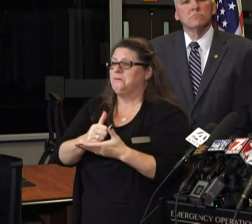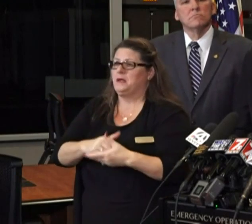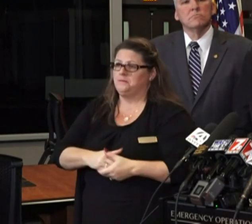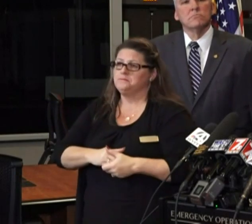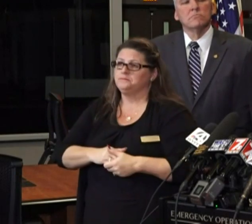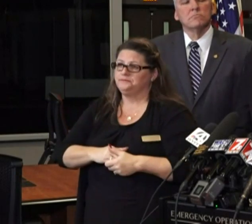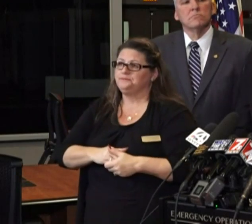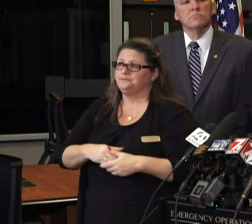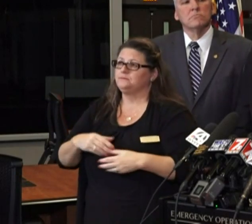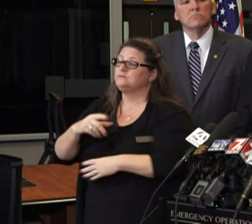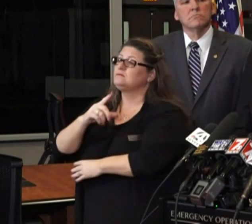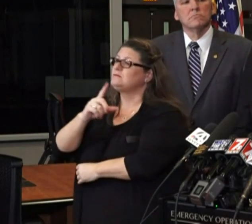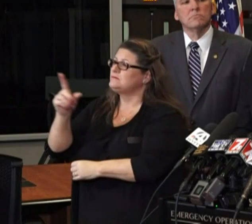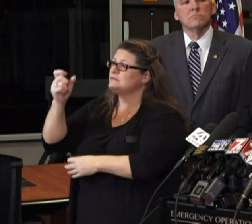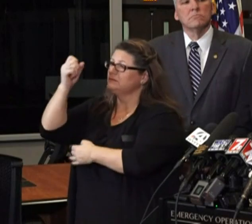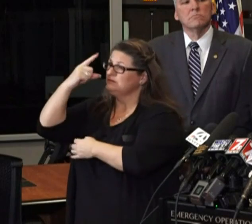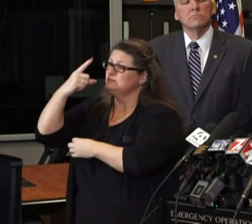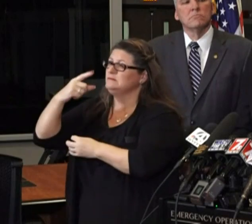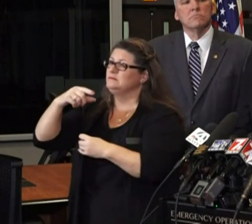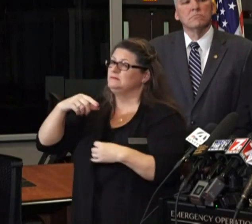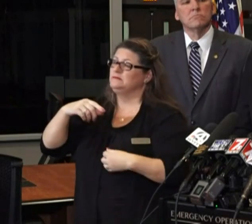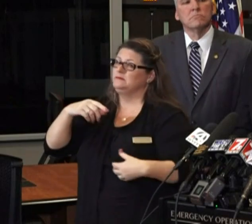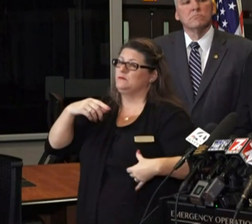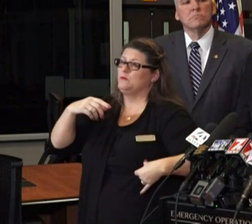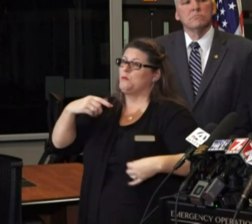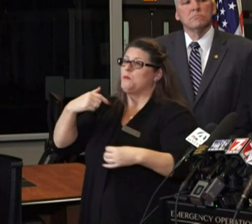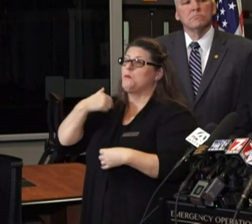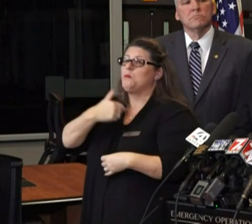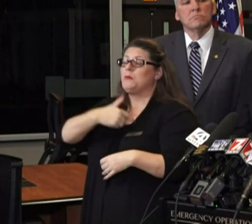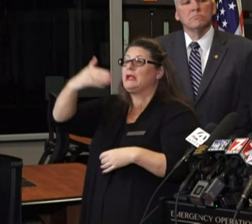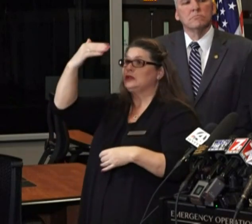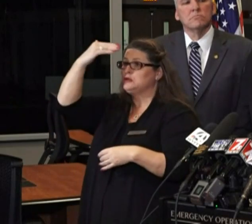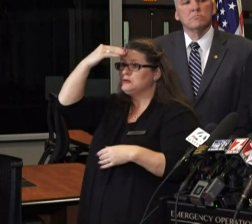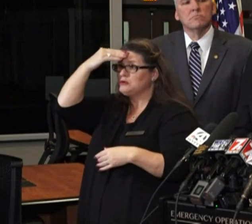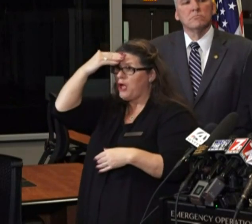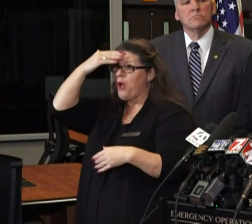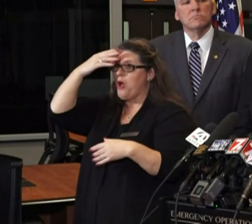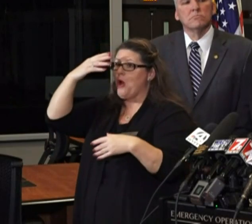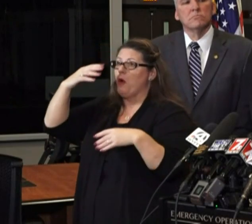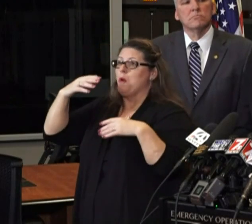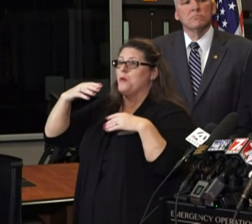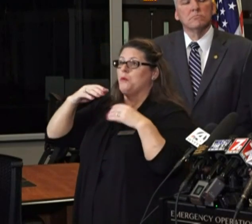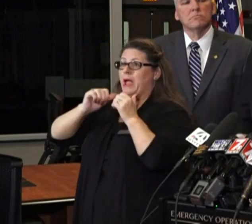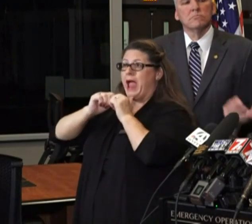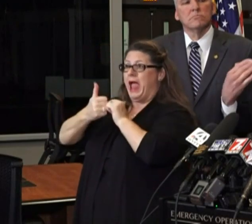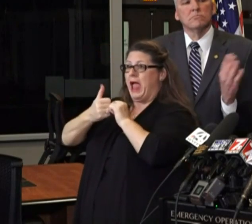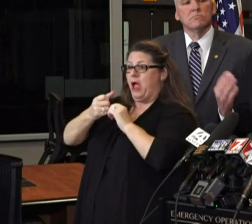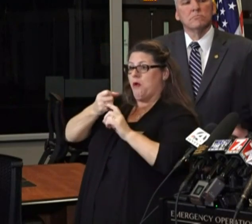But again, back to the contact, we know that this is spread through person-to-person